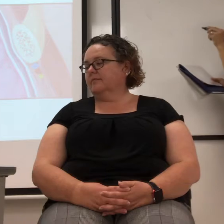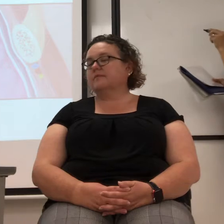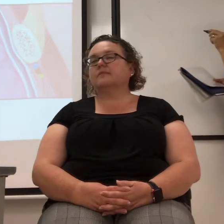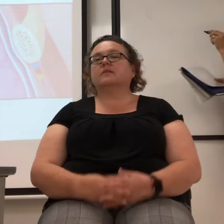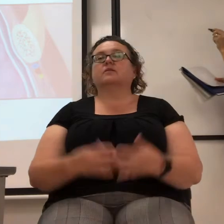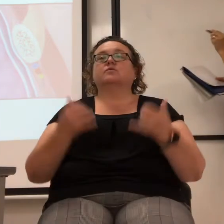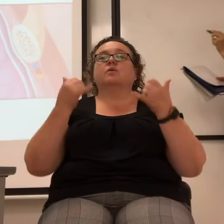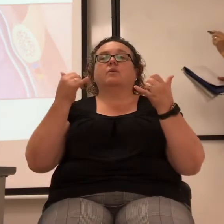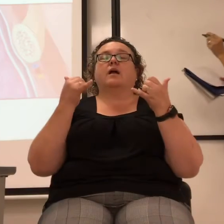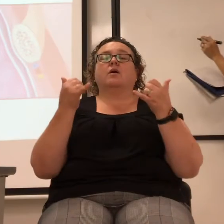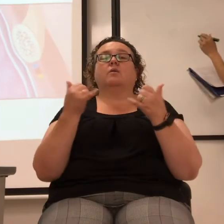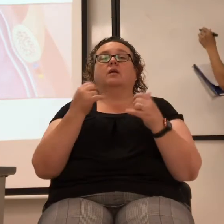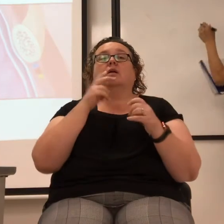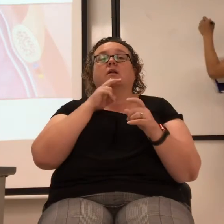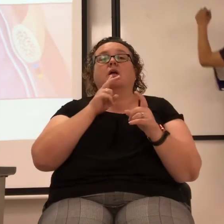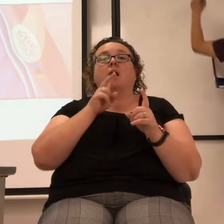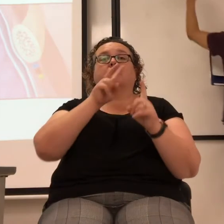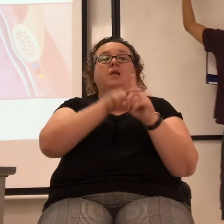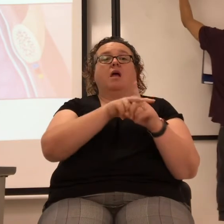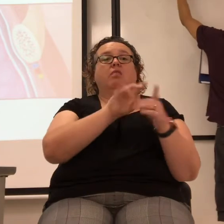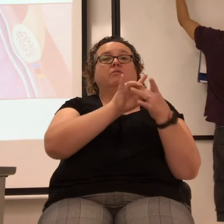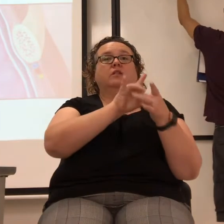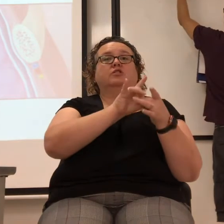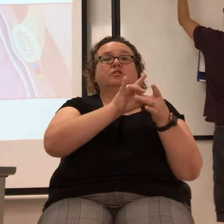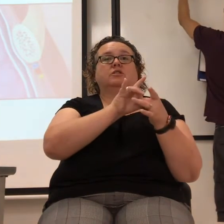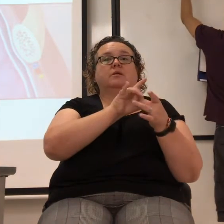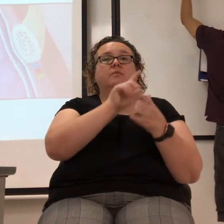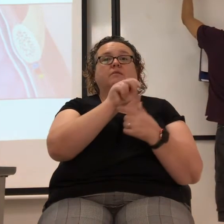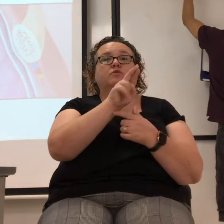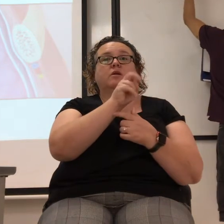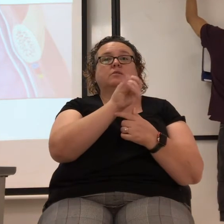apply the relationship of transmural pressure